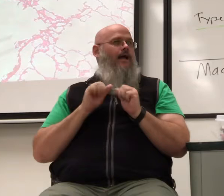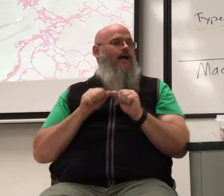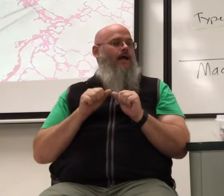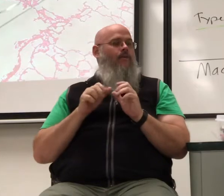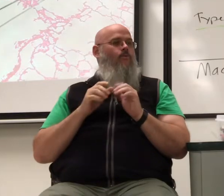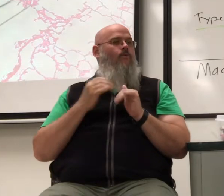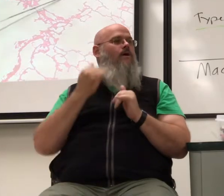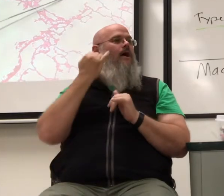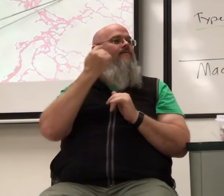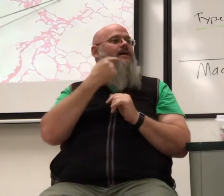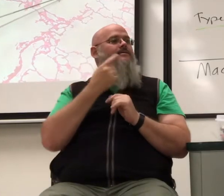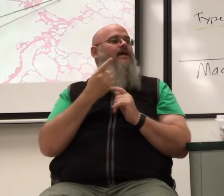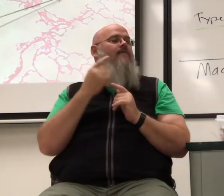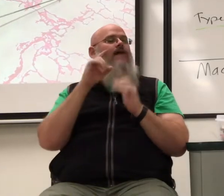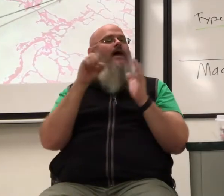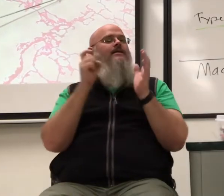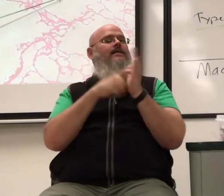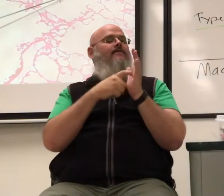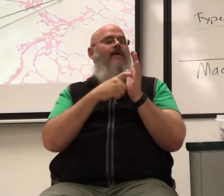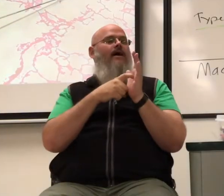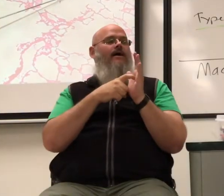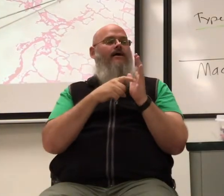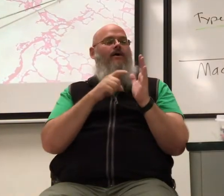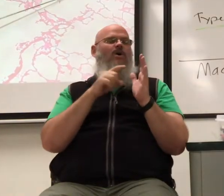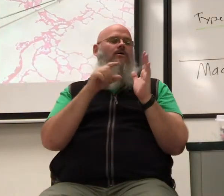What if I said identify? What would you put?